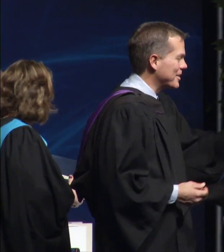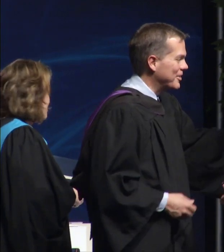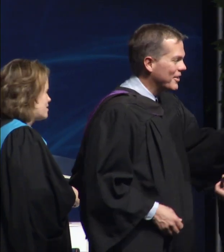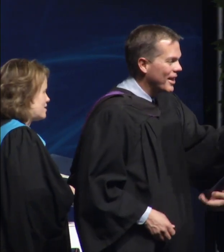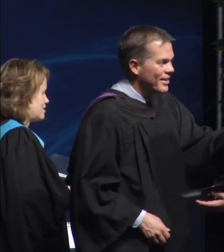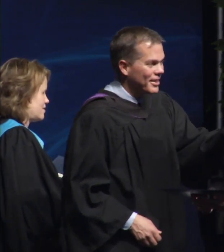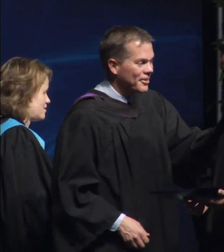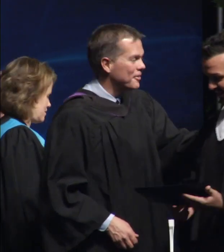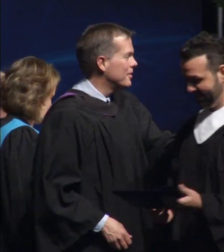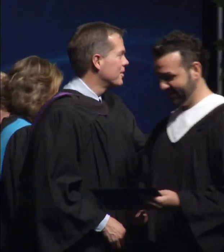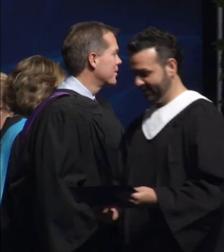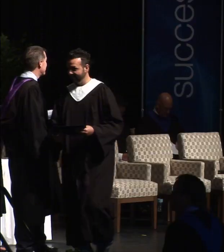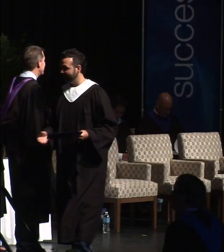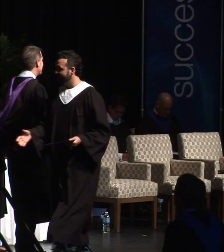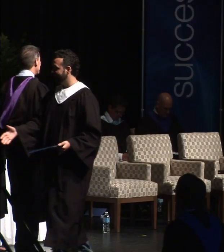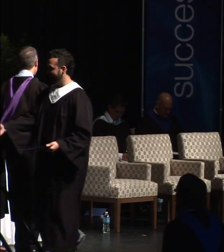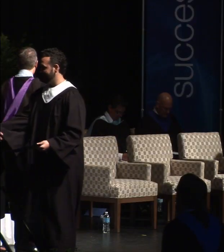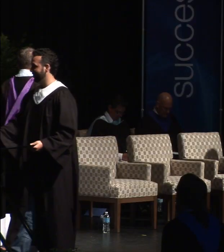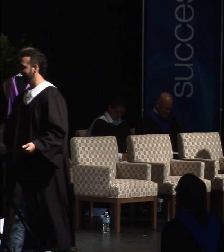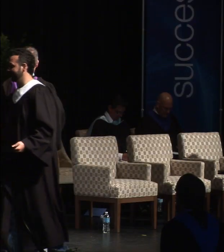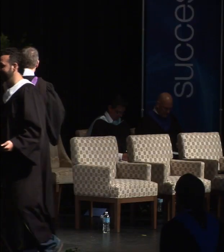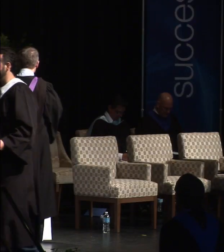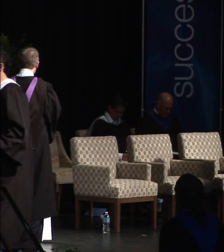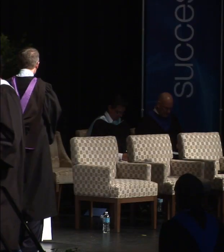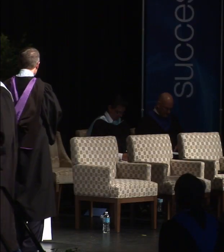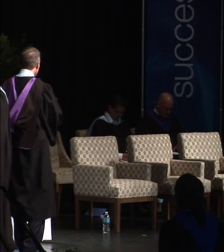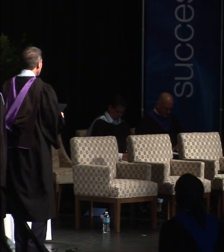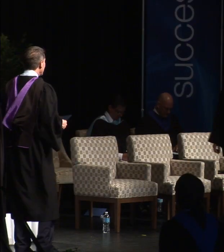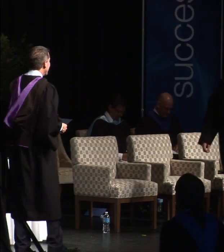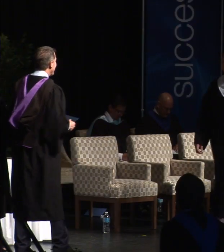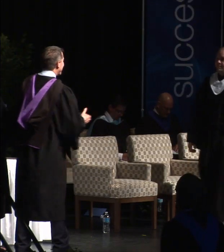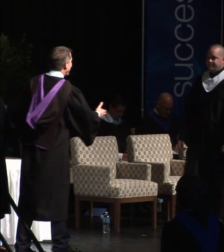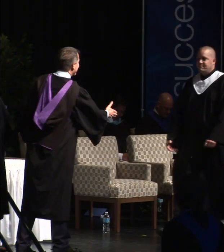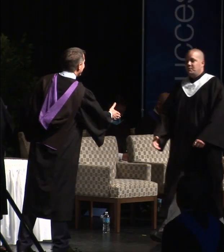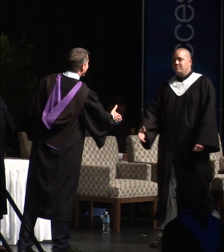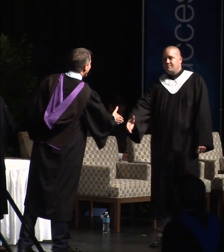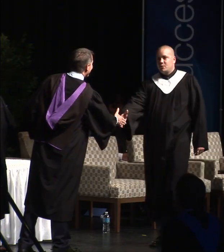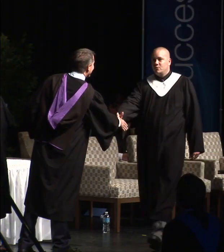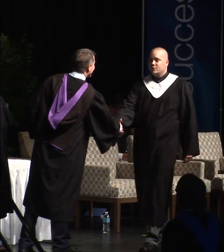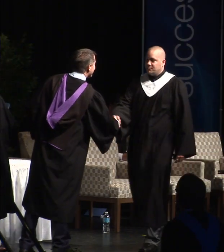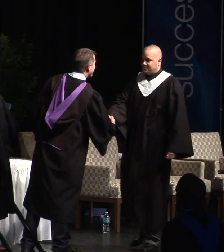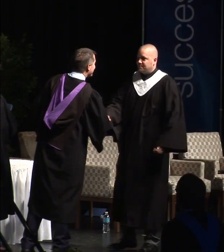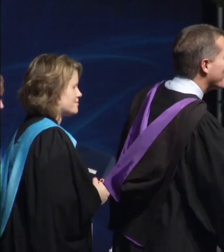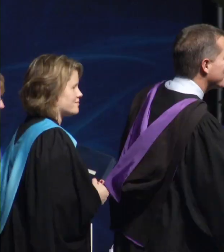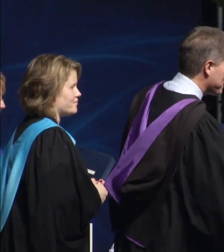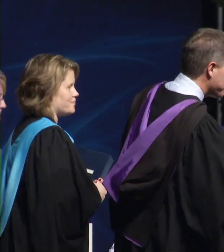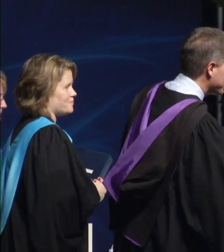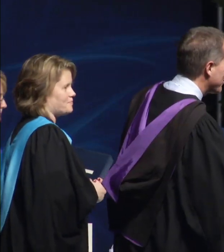Kevin Ernest Clark.